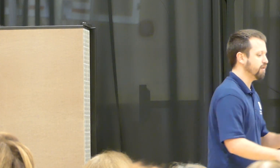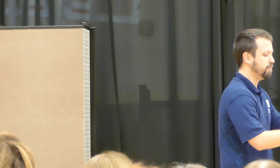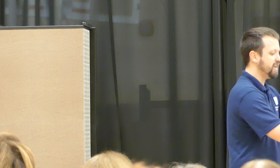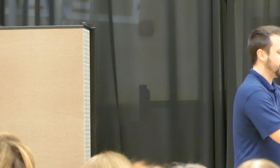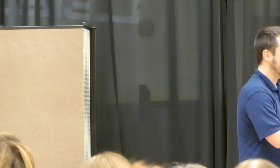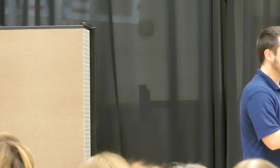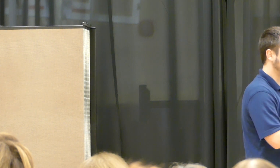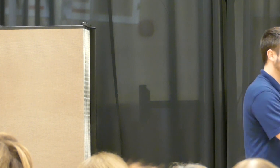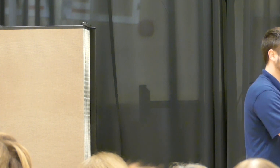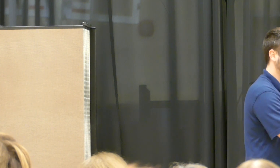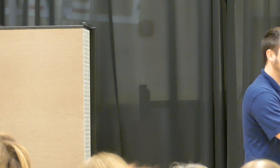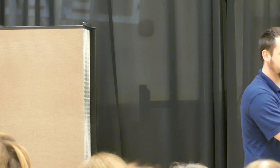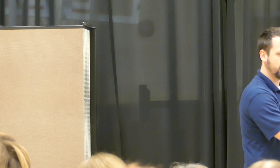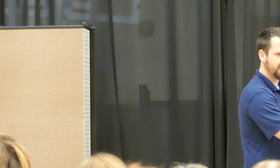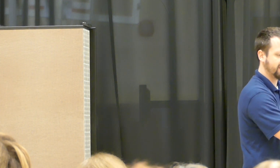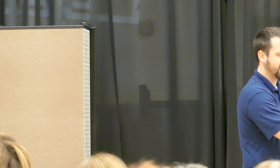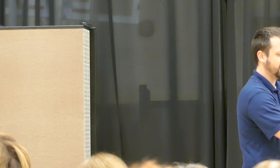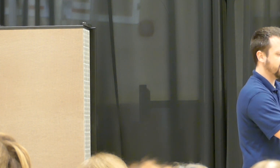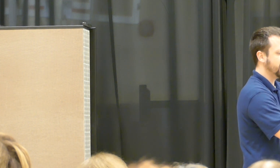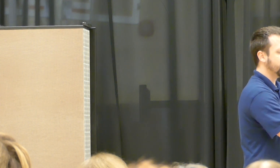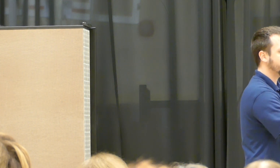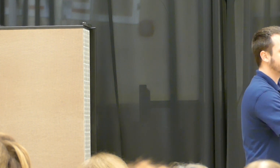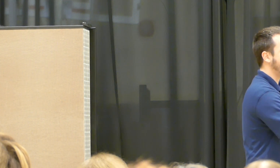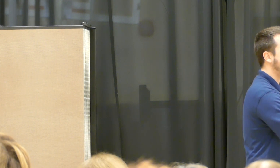would be, say I'm signing, you would put this hand here.